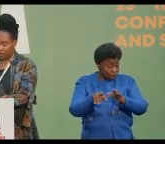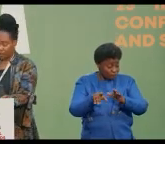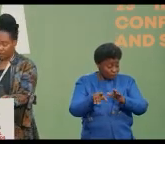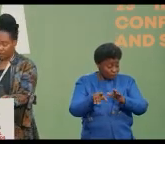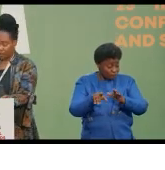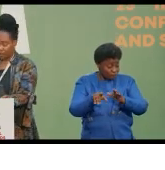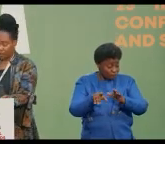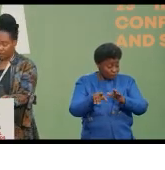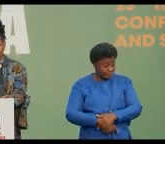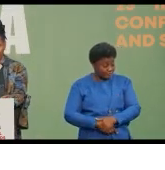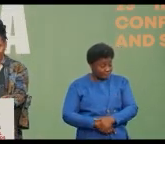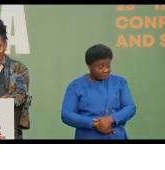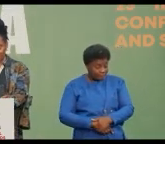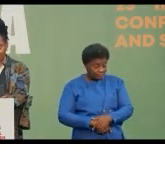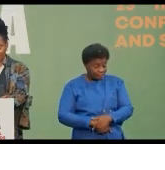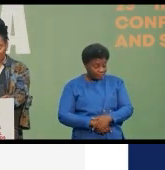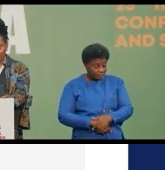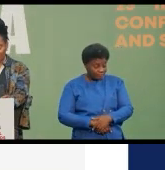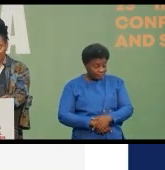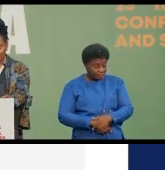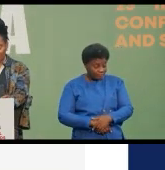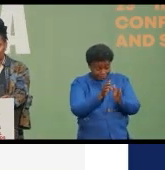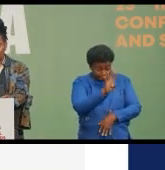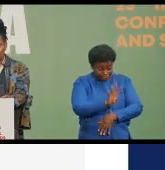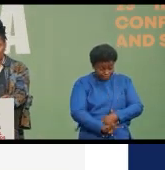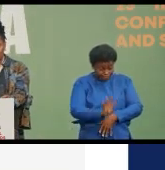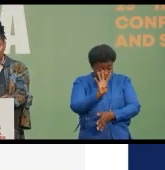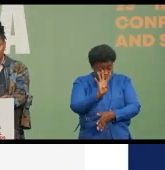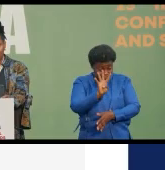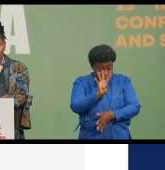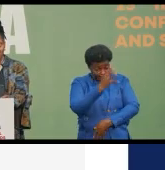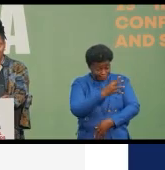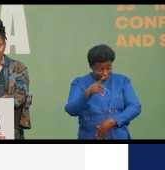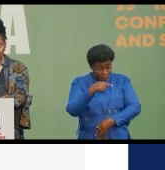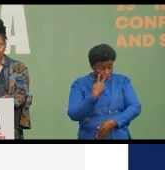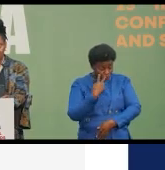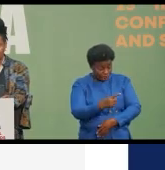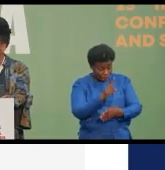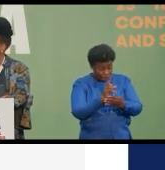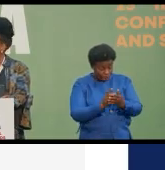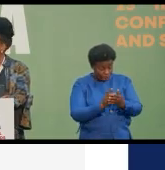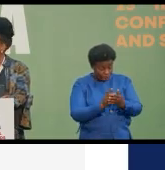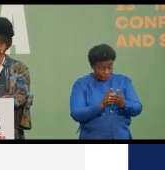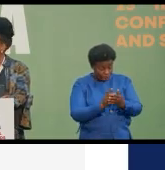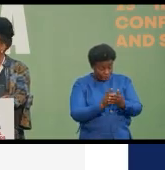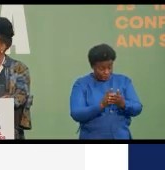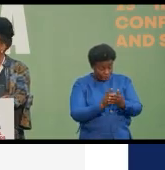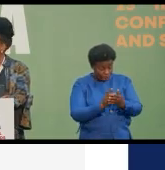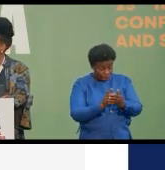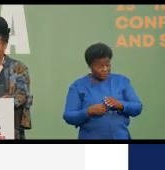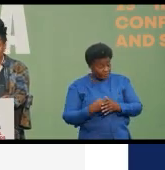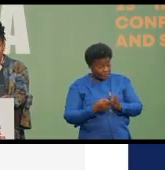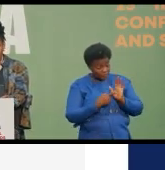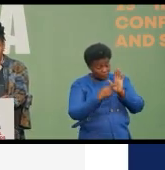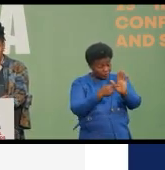The bar we see here essentially just looks at the different combination of infections and looks at